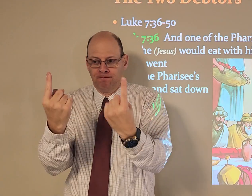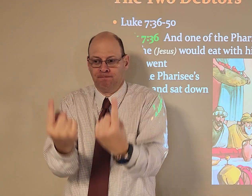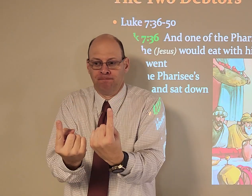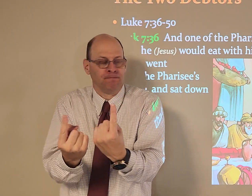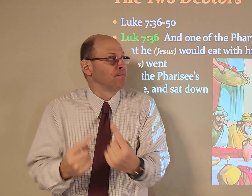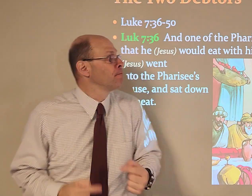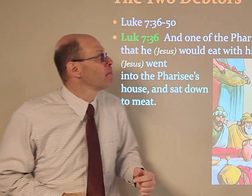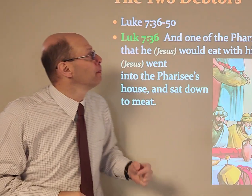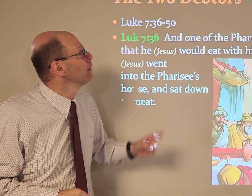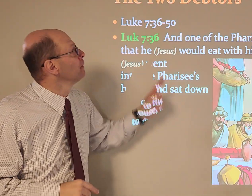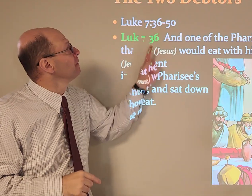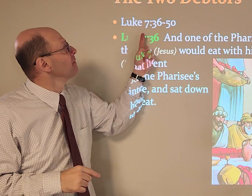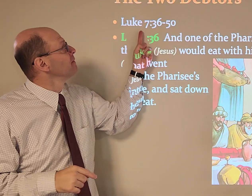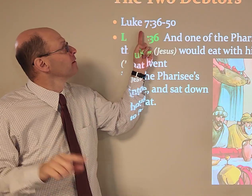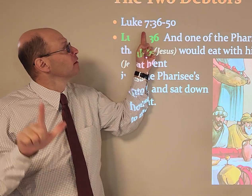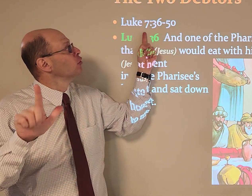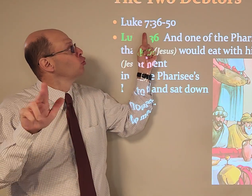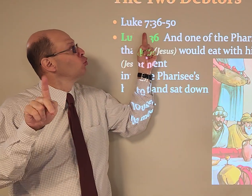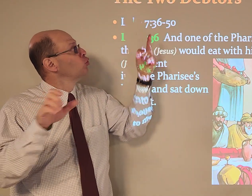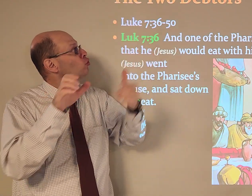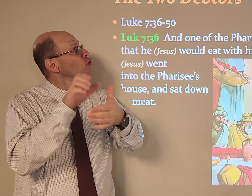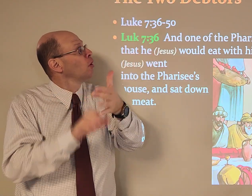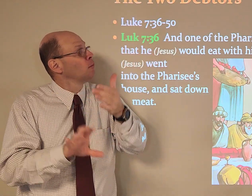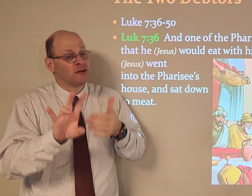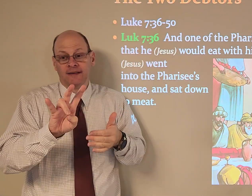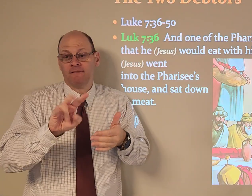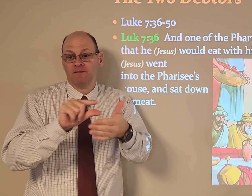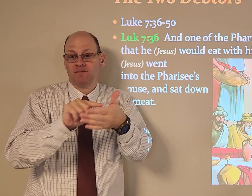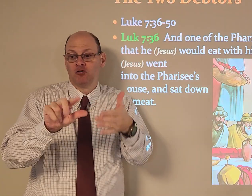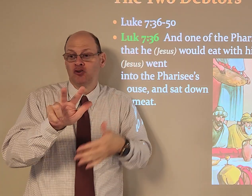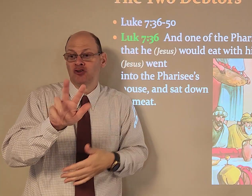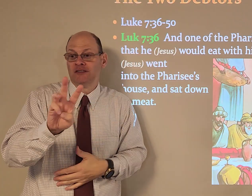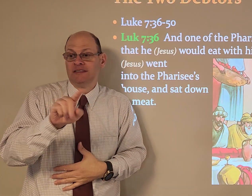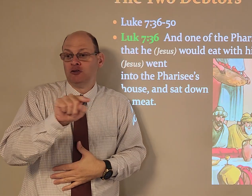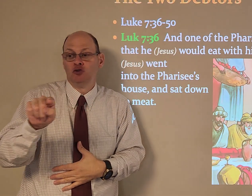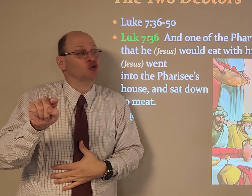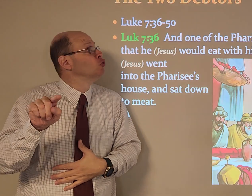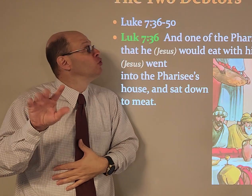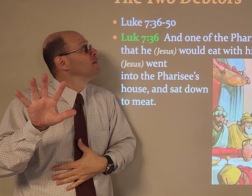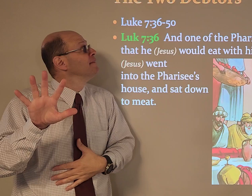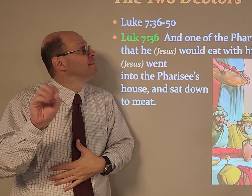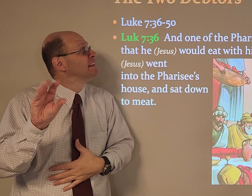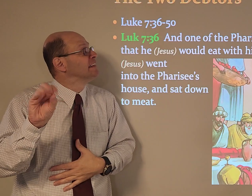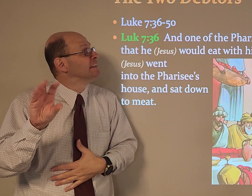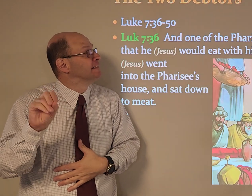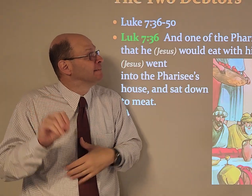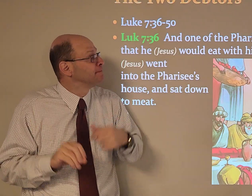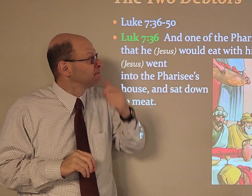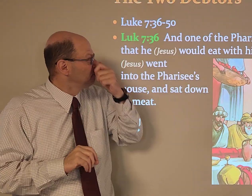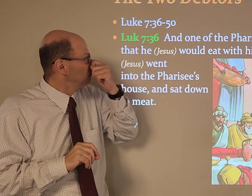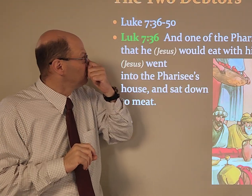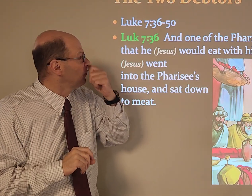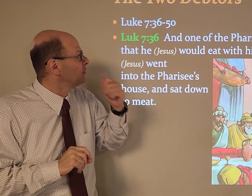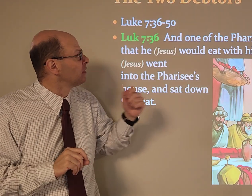Basically, they owe. We're going to look in Luke chapter 7. Several scriptures here